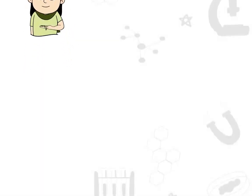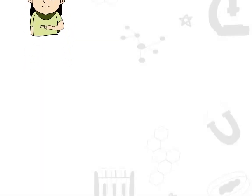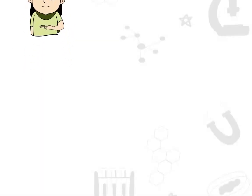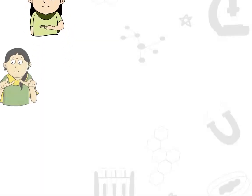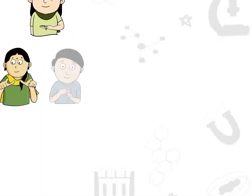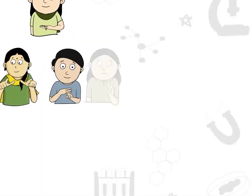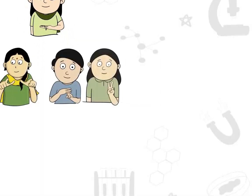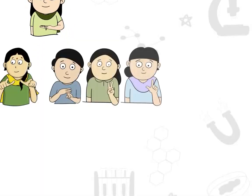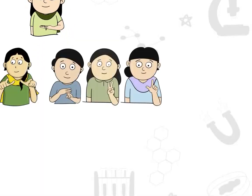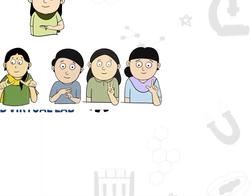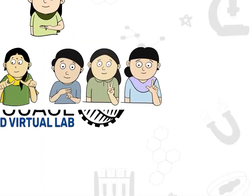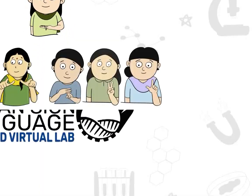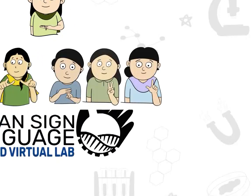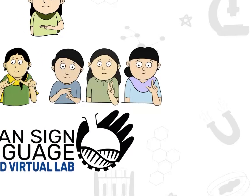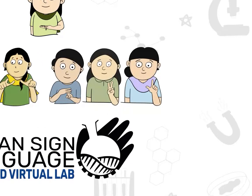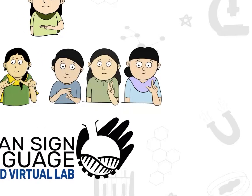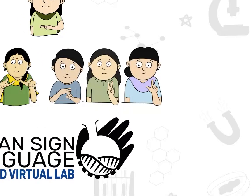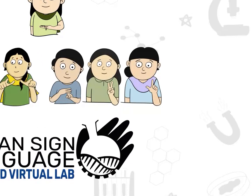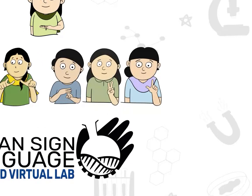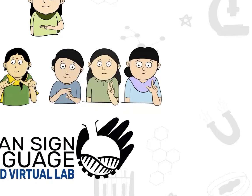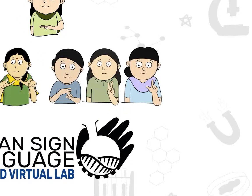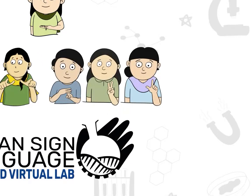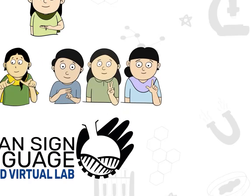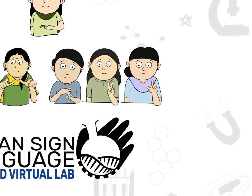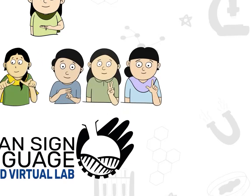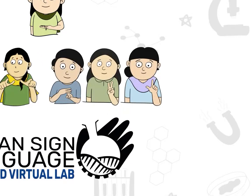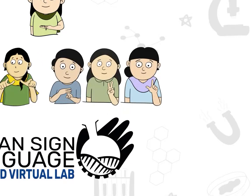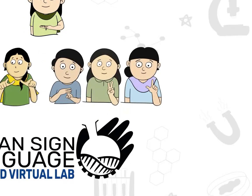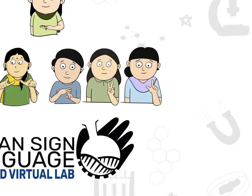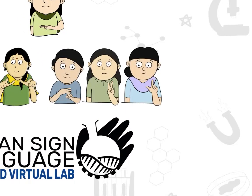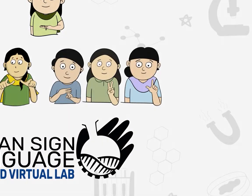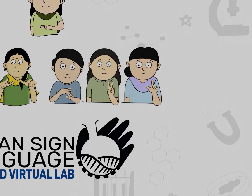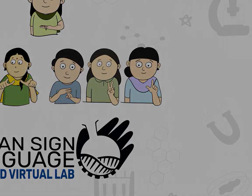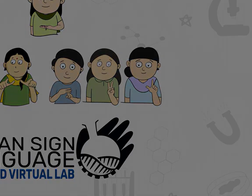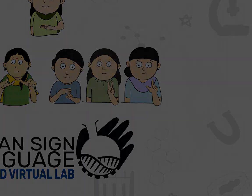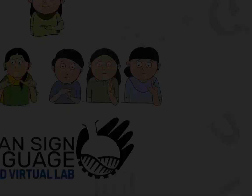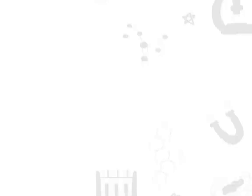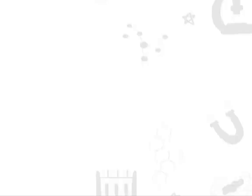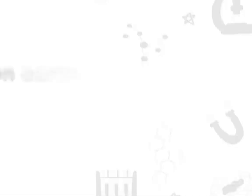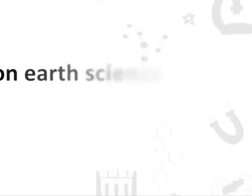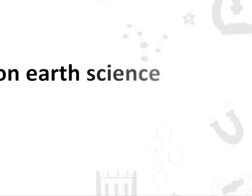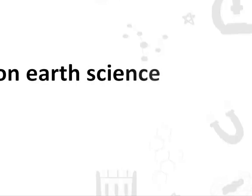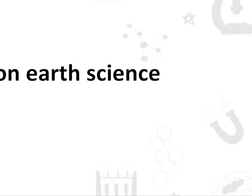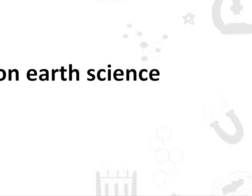Welcome to ISL Enabled Virtual Lab of CSIR.